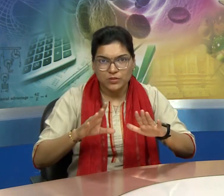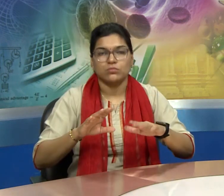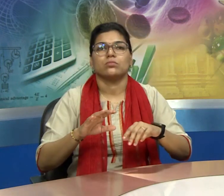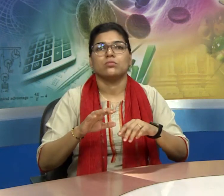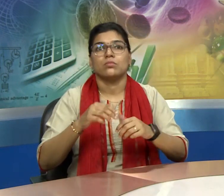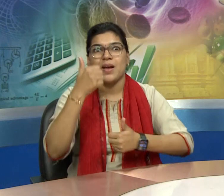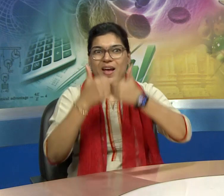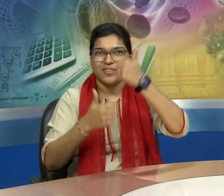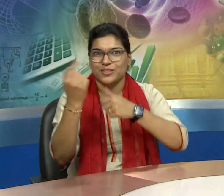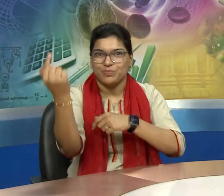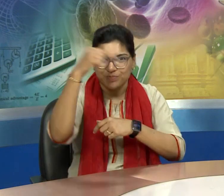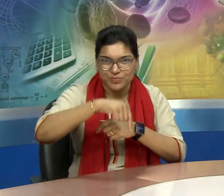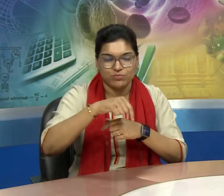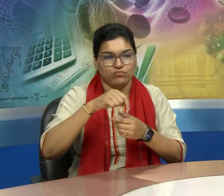this course